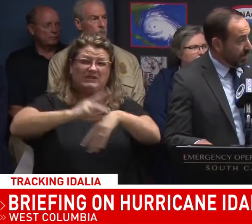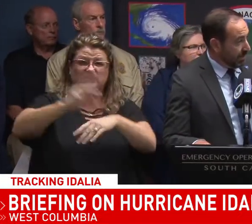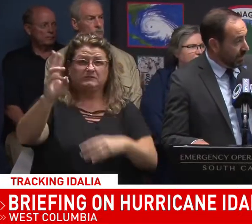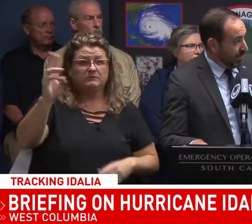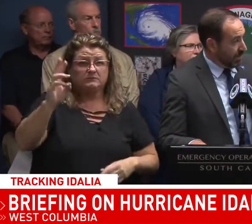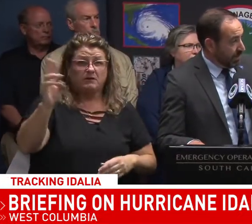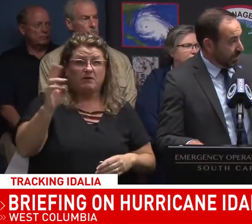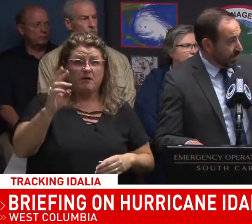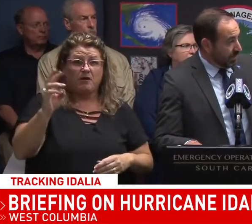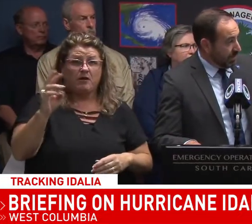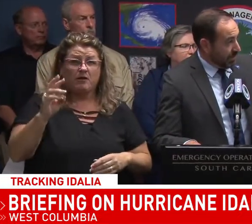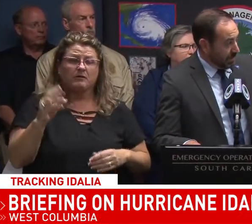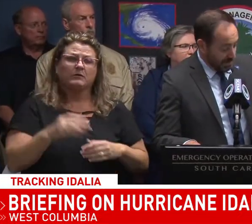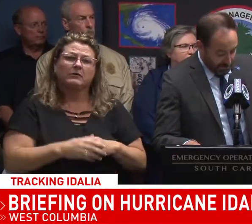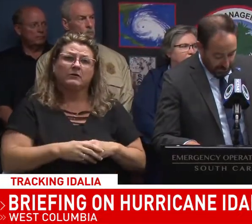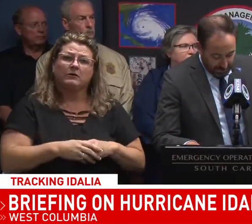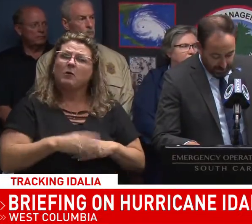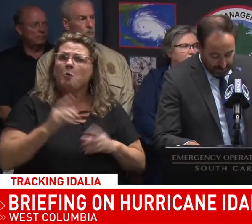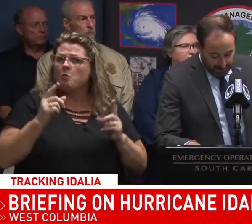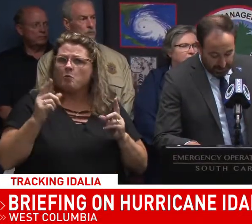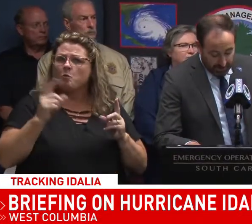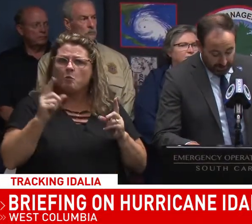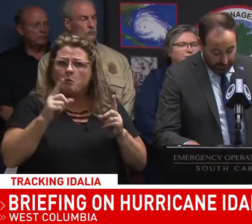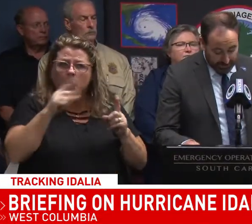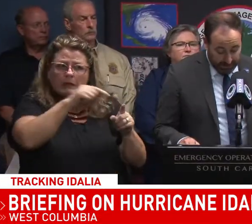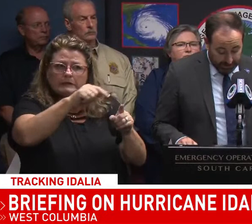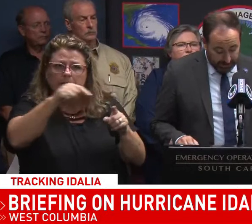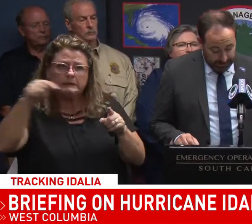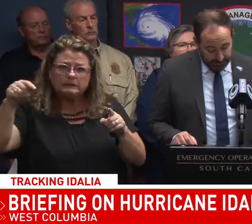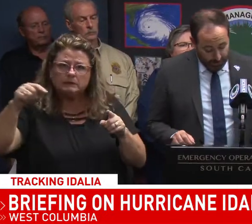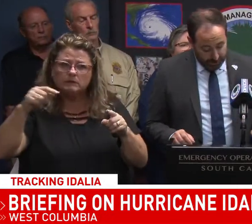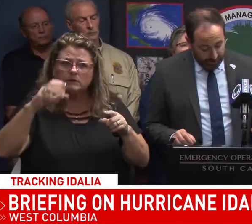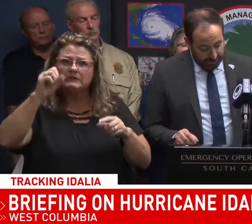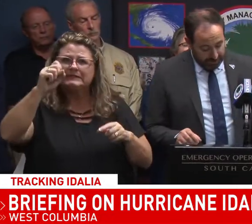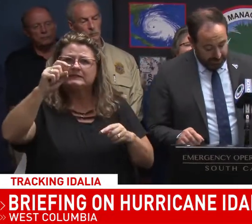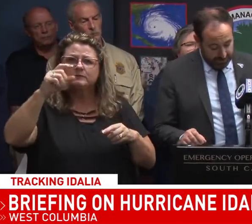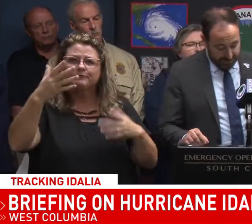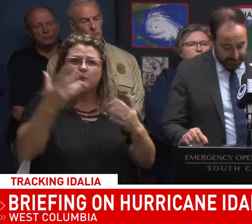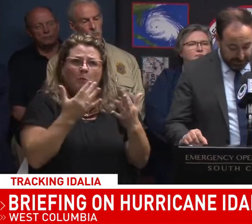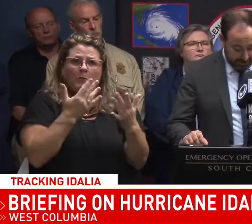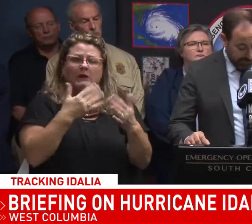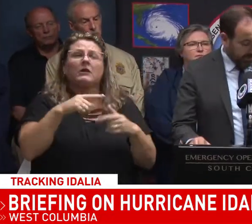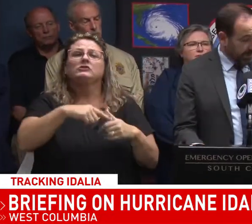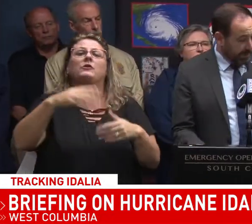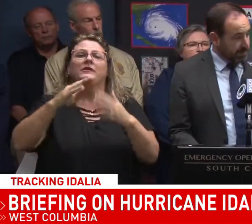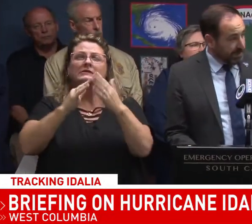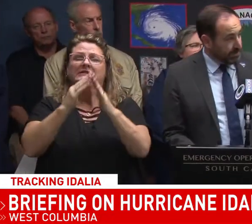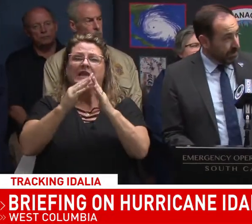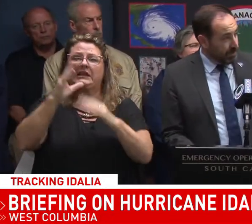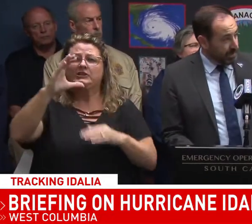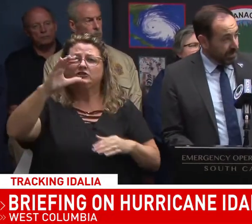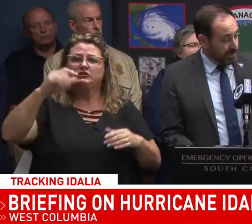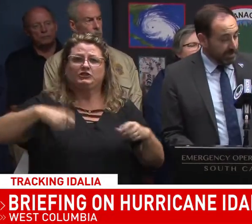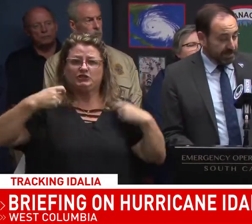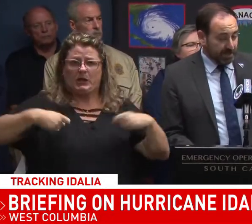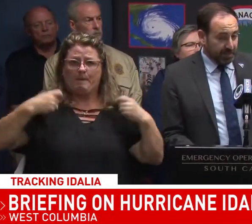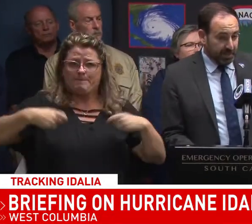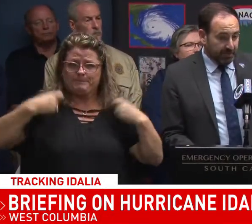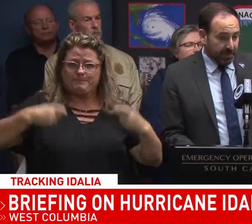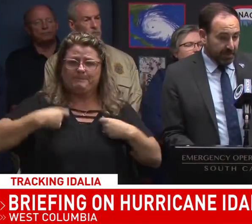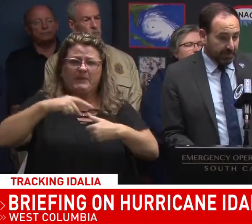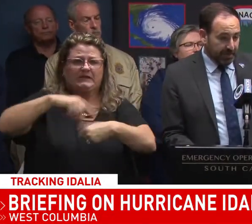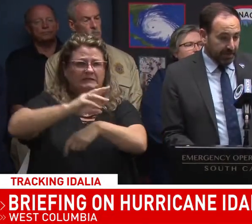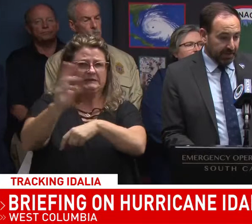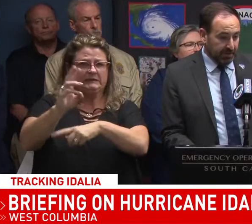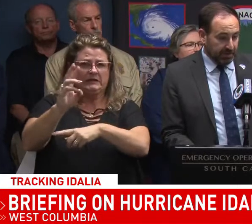can you name the places that are on standby right now? Orangeburg, it's the city gym. I think that is scheduled to open at 6